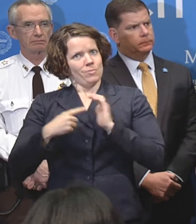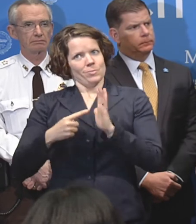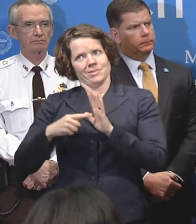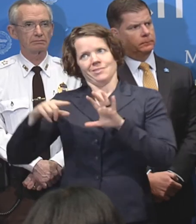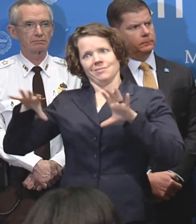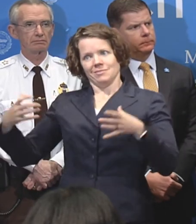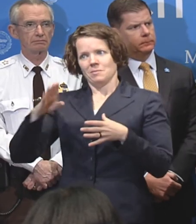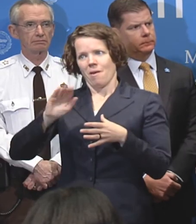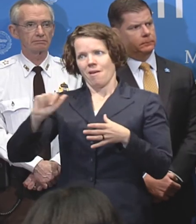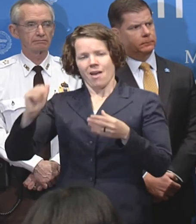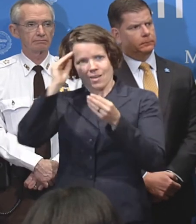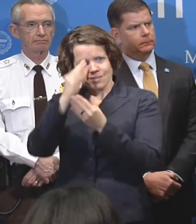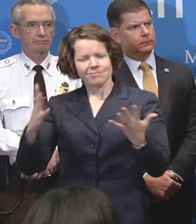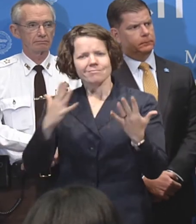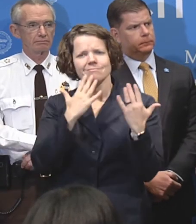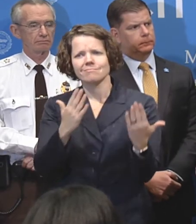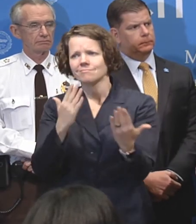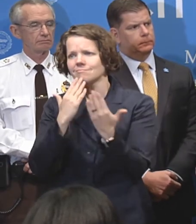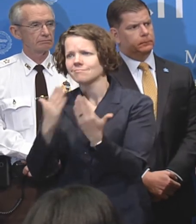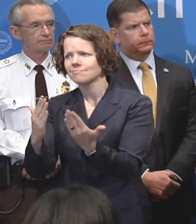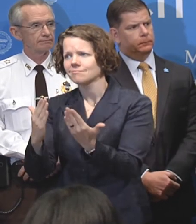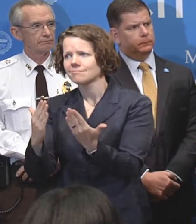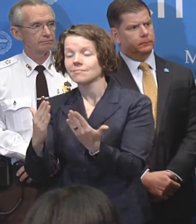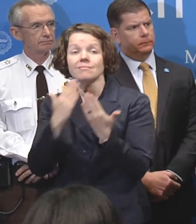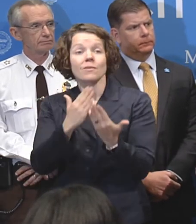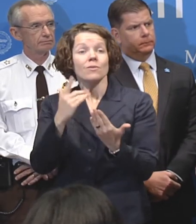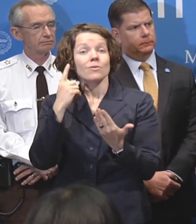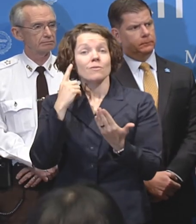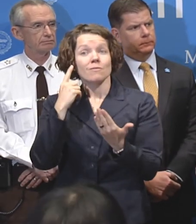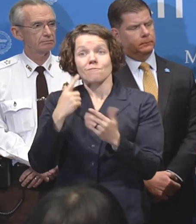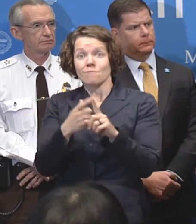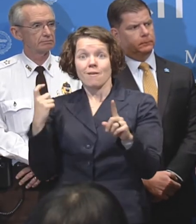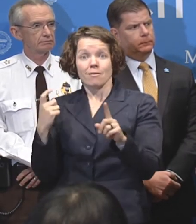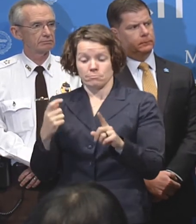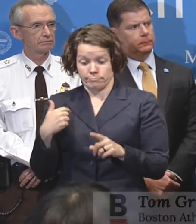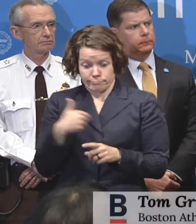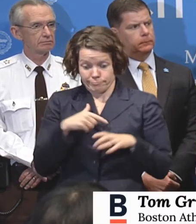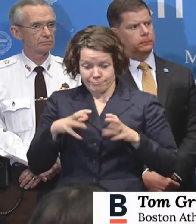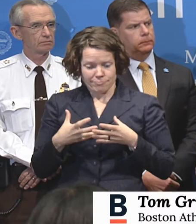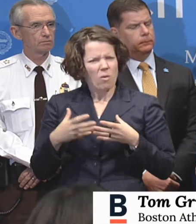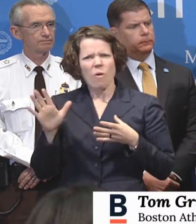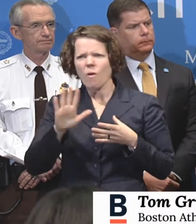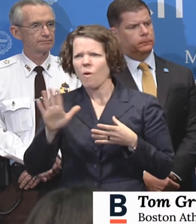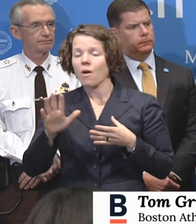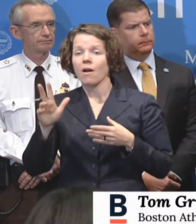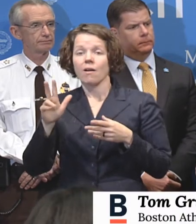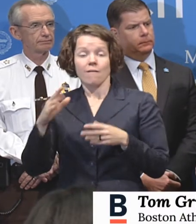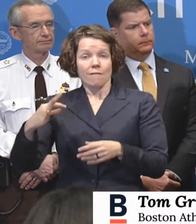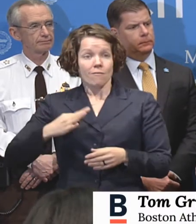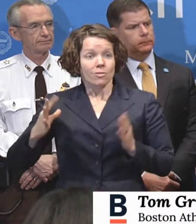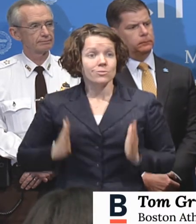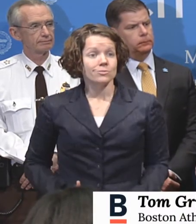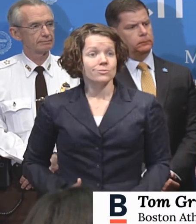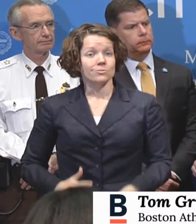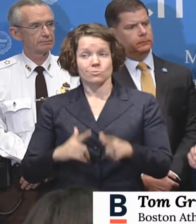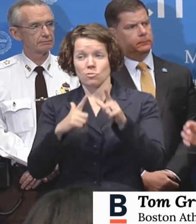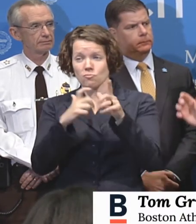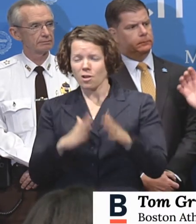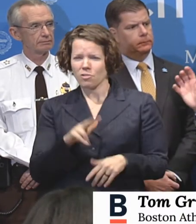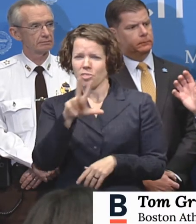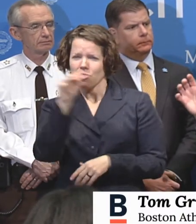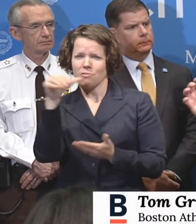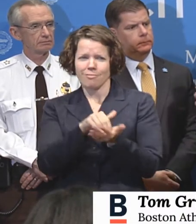simply of us, but of 30,000 runners, 10,000 volunteers, and hundreds of thousands of spectators for the support